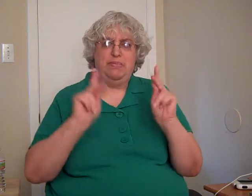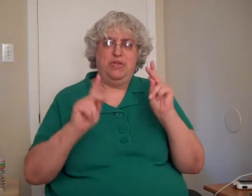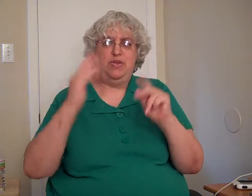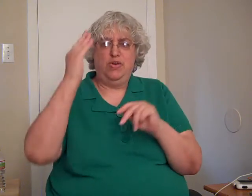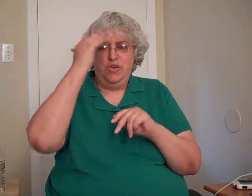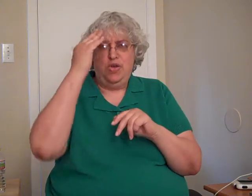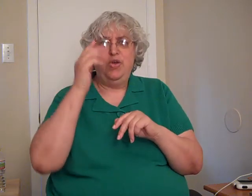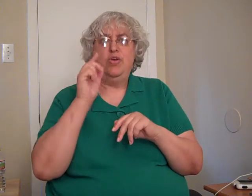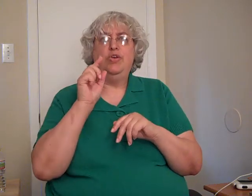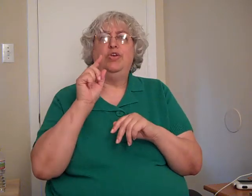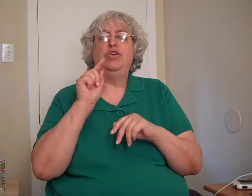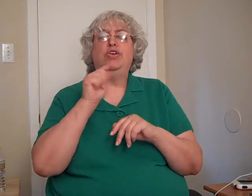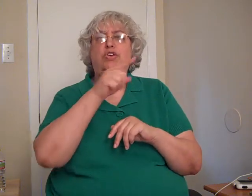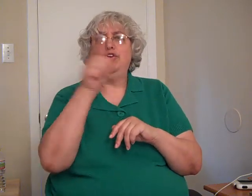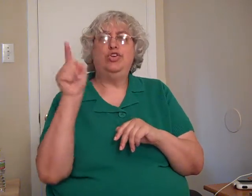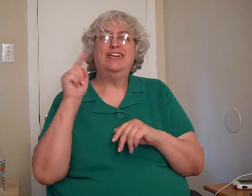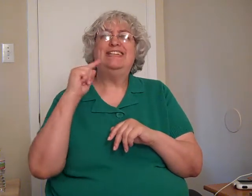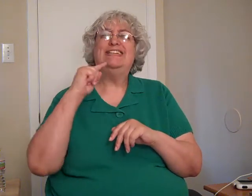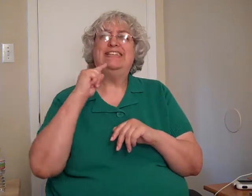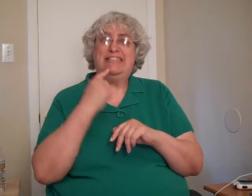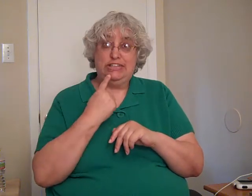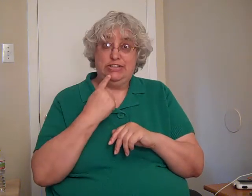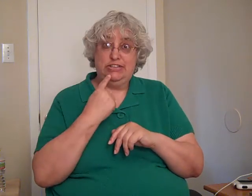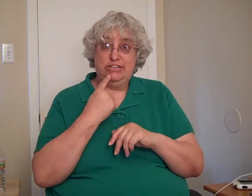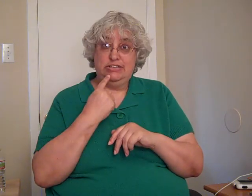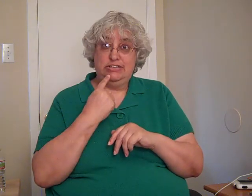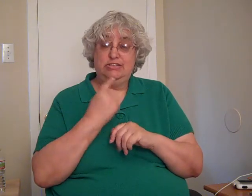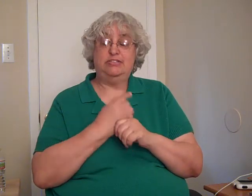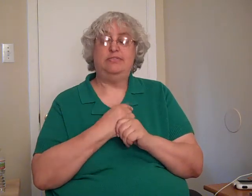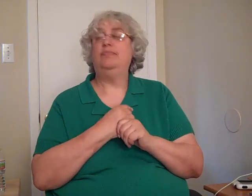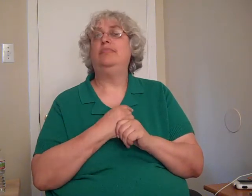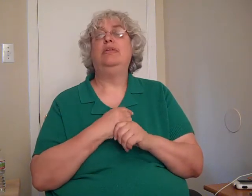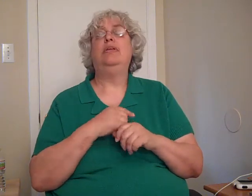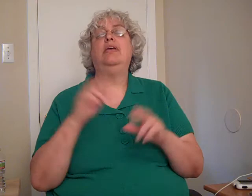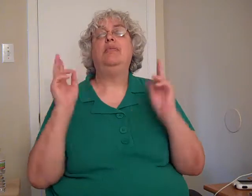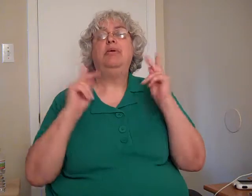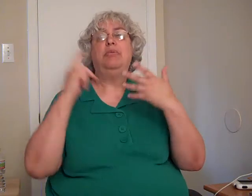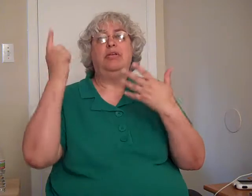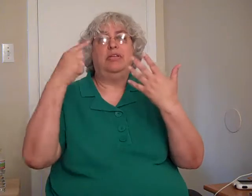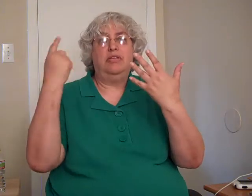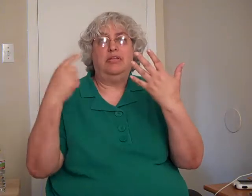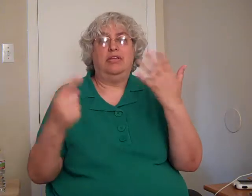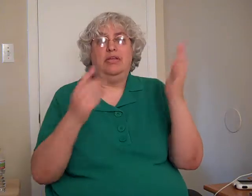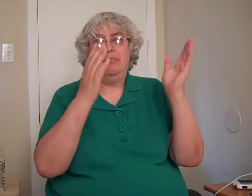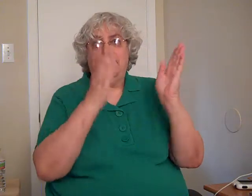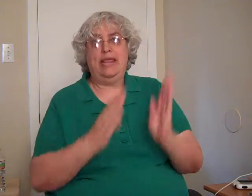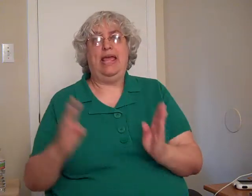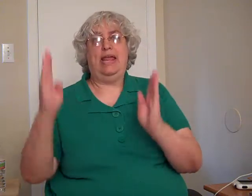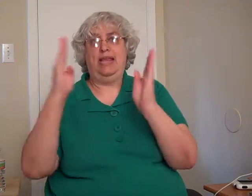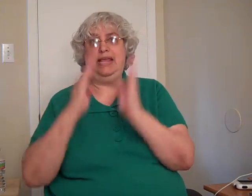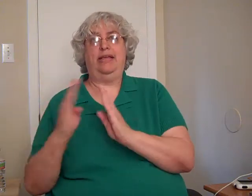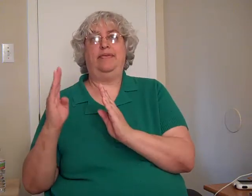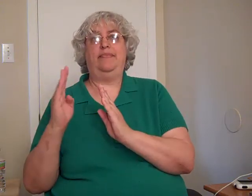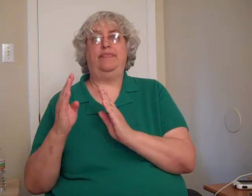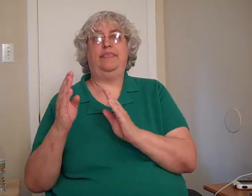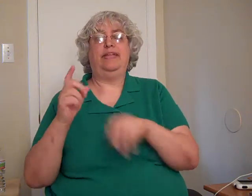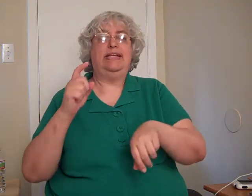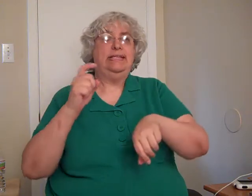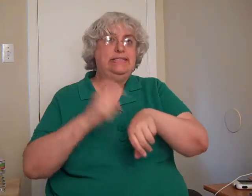about this. You know, when you think of a wedding and you think of all the planning and all the time and commitment that